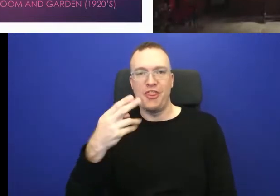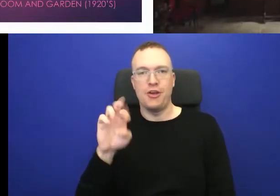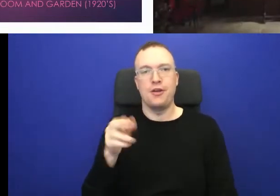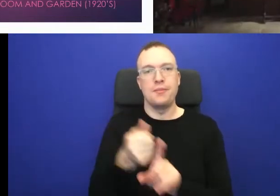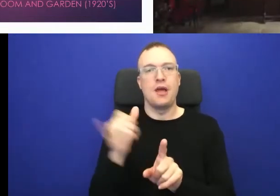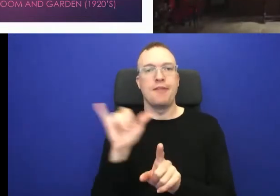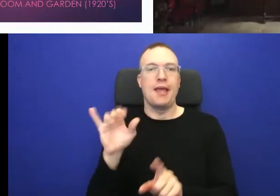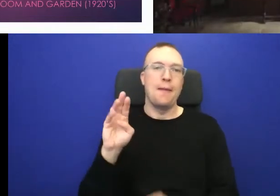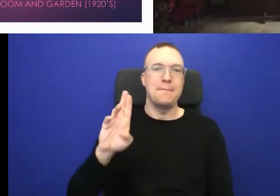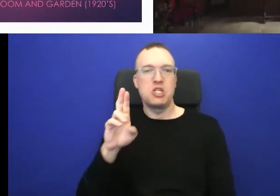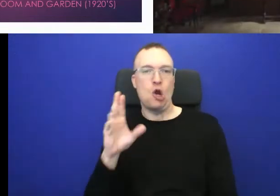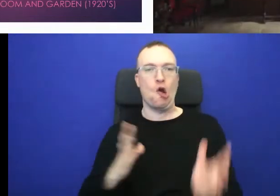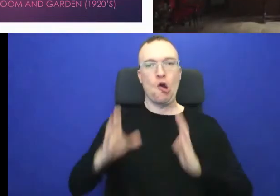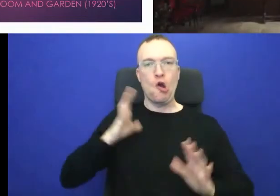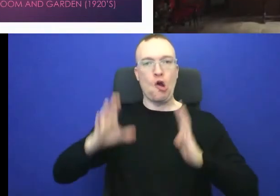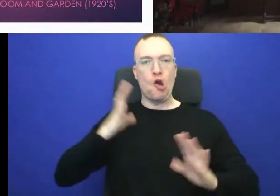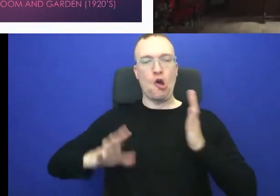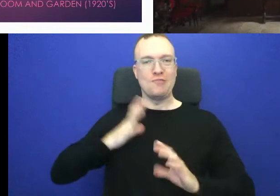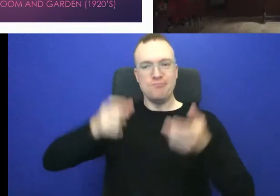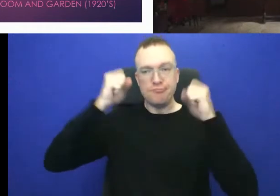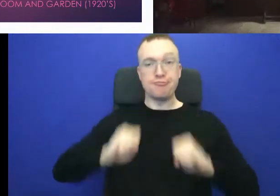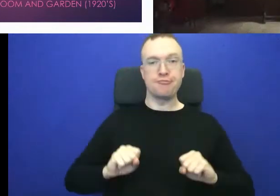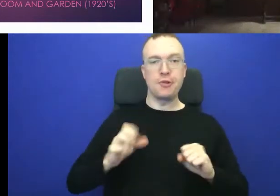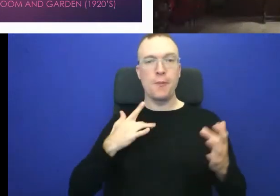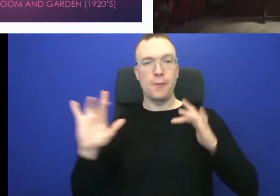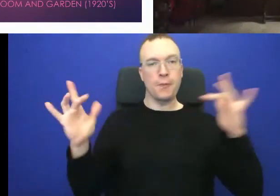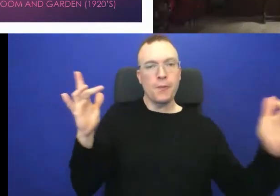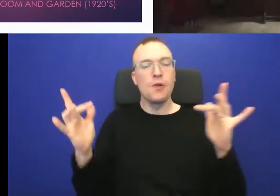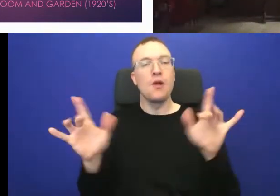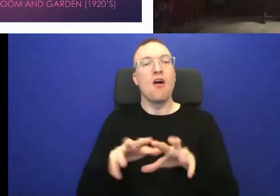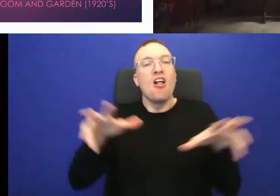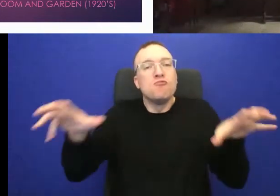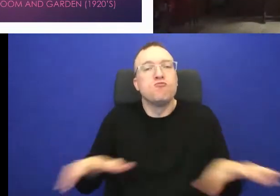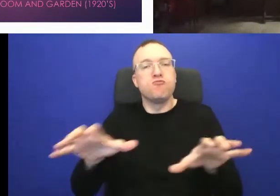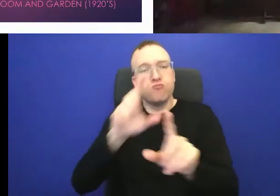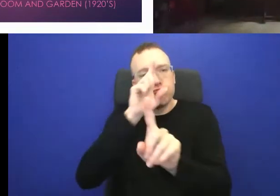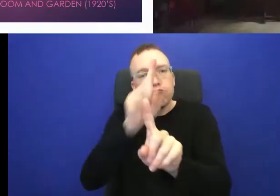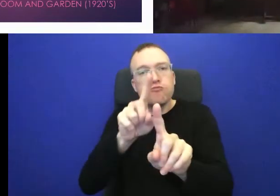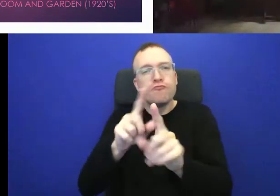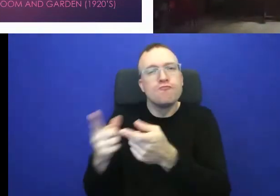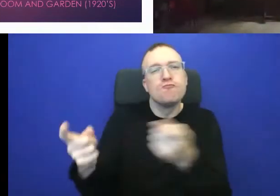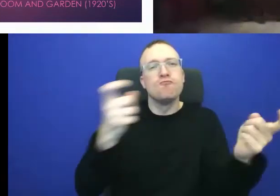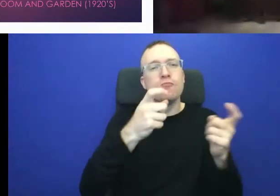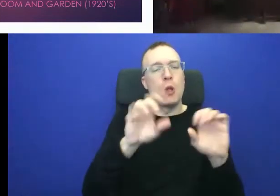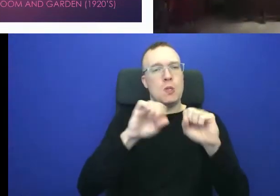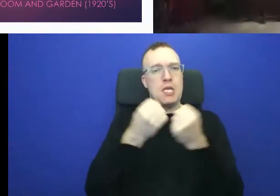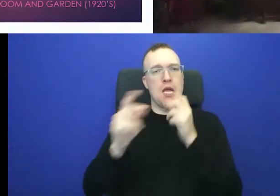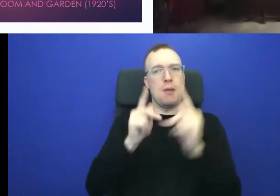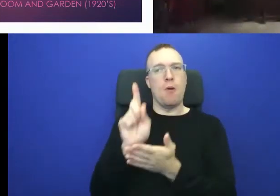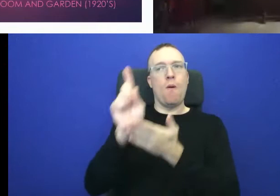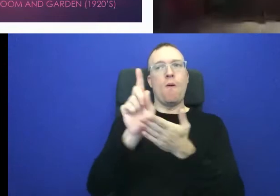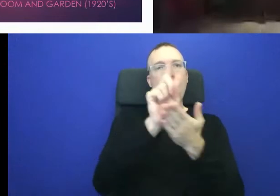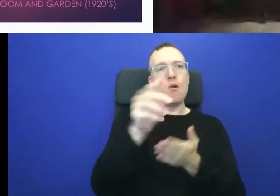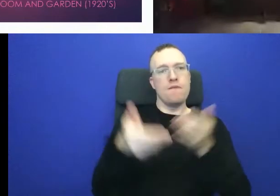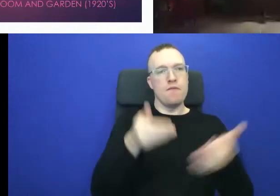Up. And much effort was expended by him in cultivating society figures. So he invites